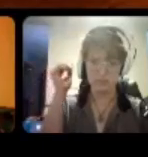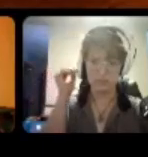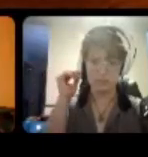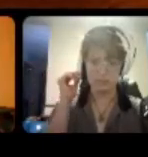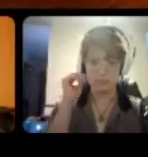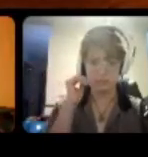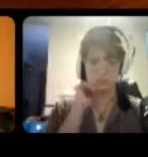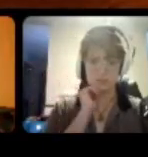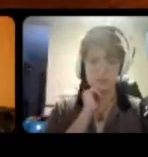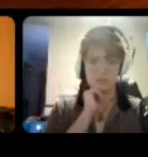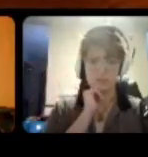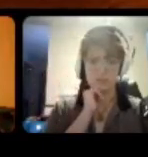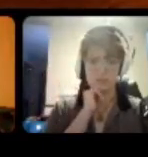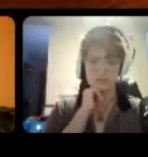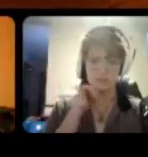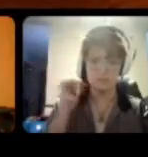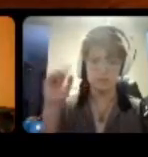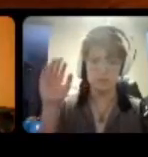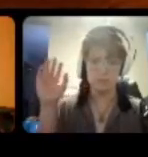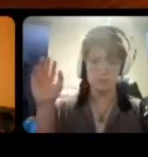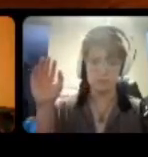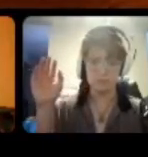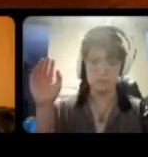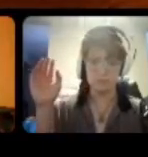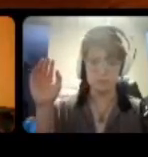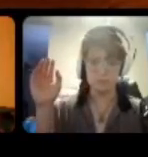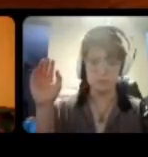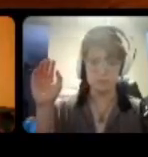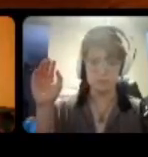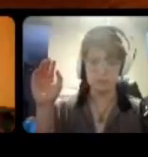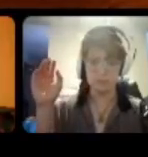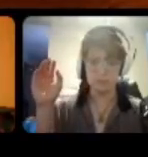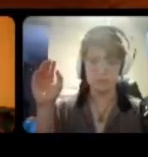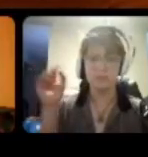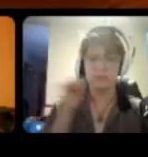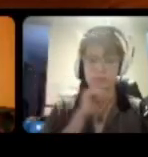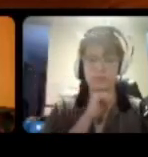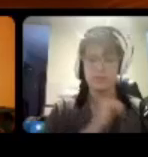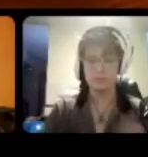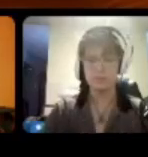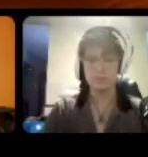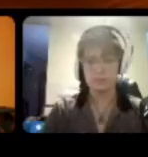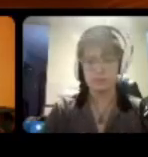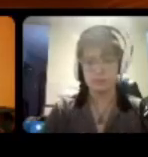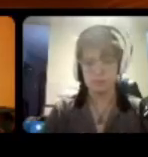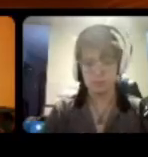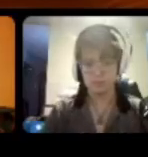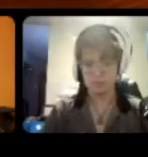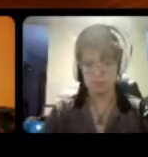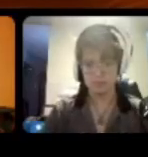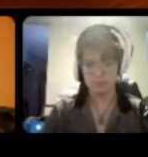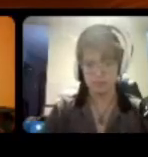like to stabilize my arm with my other hand, and that way whenever I sign, I'm not like going crazy with